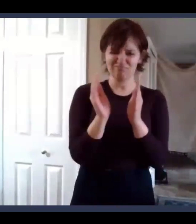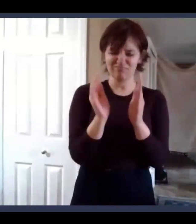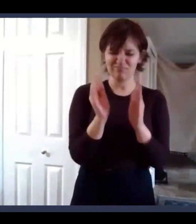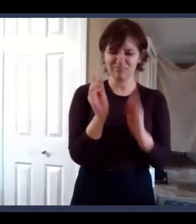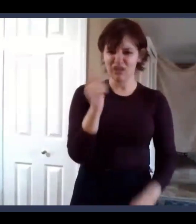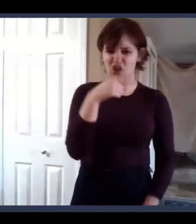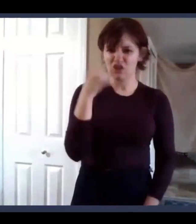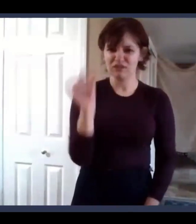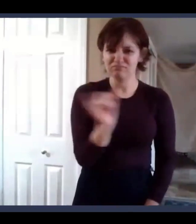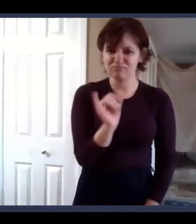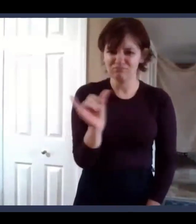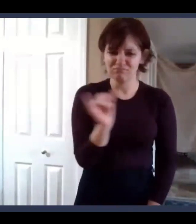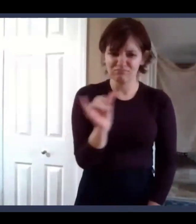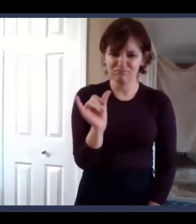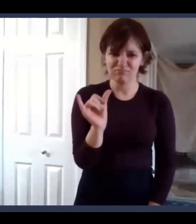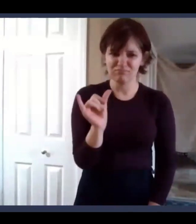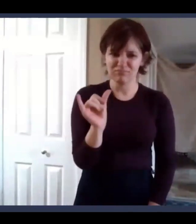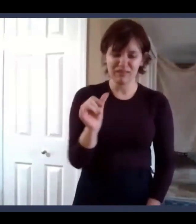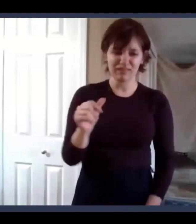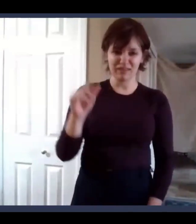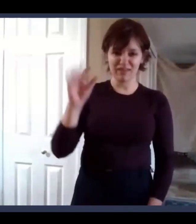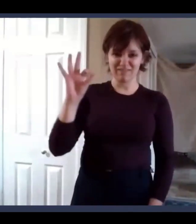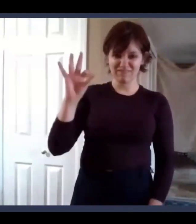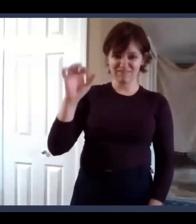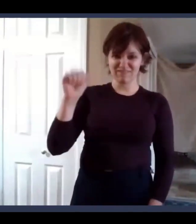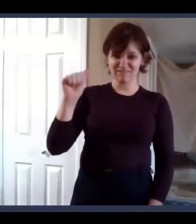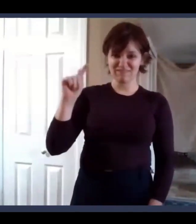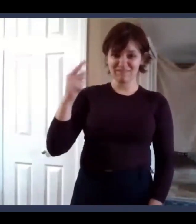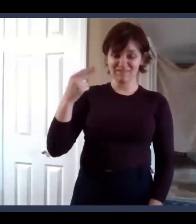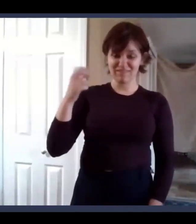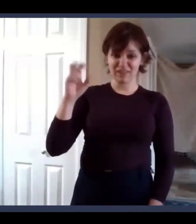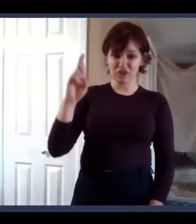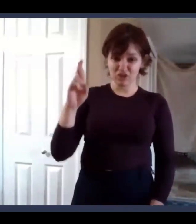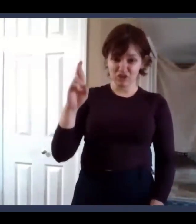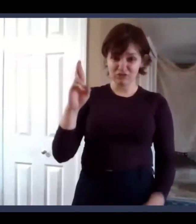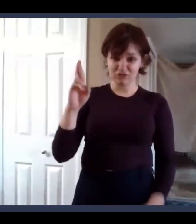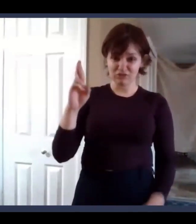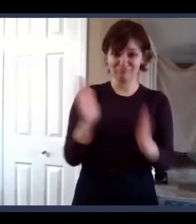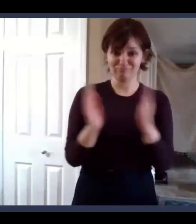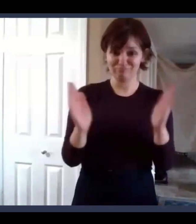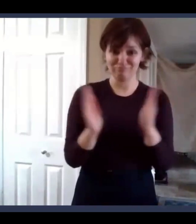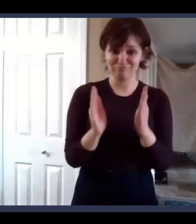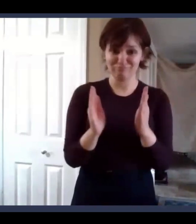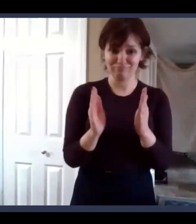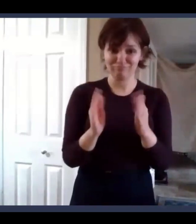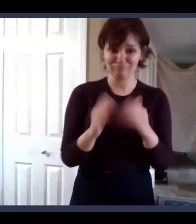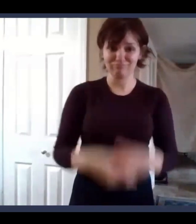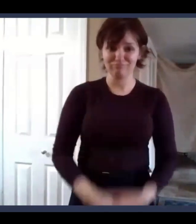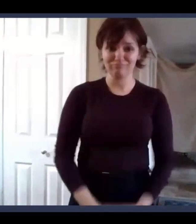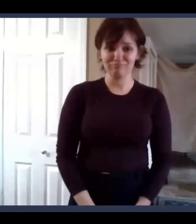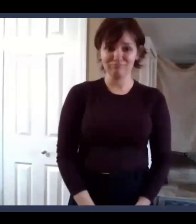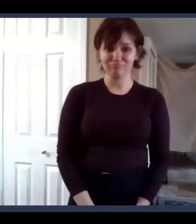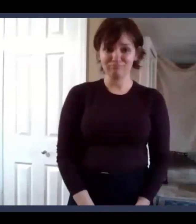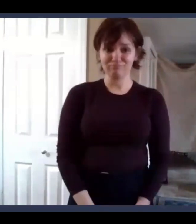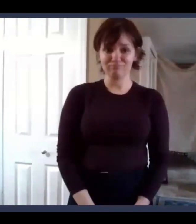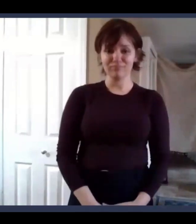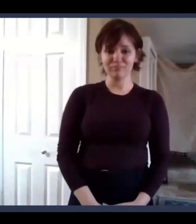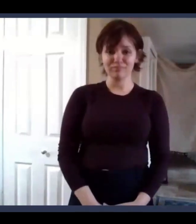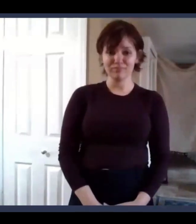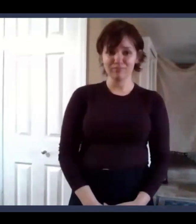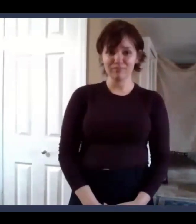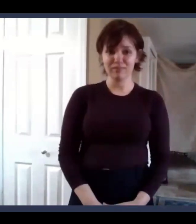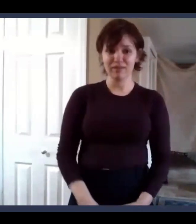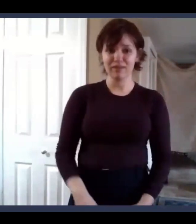differ by what work they do in some colonies. For instance, in ants that